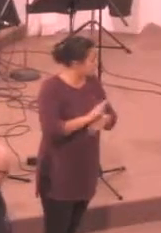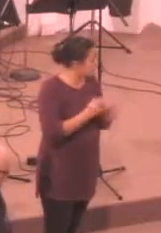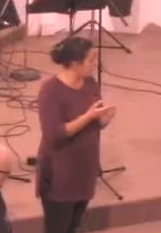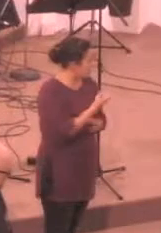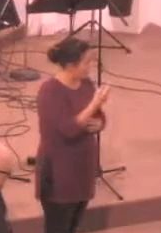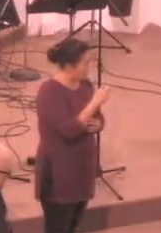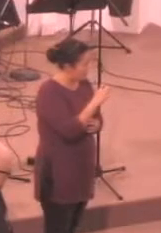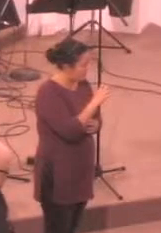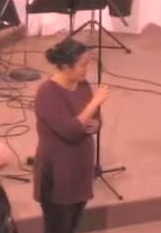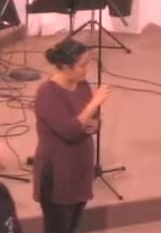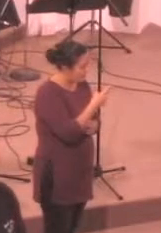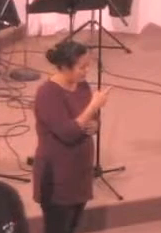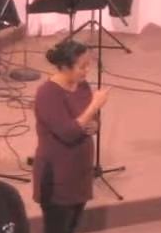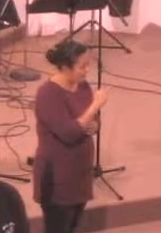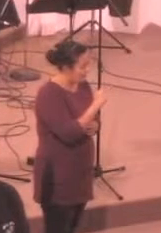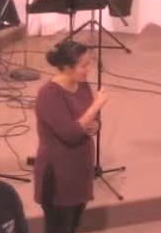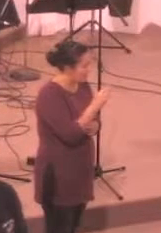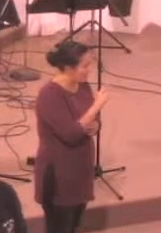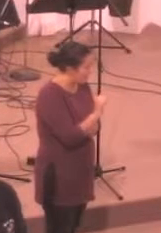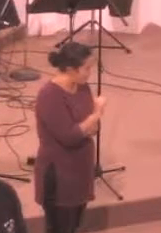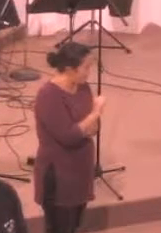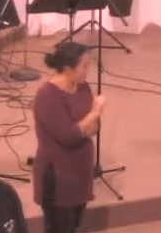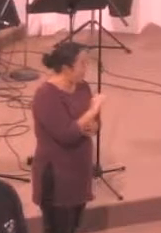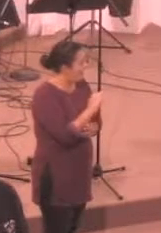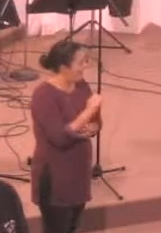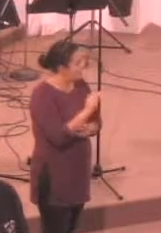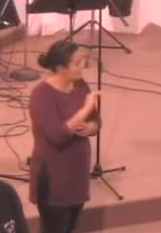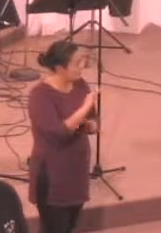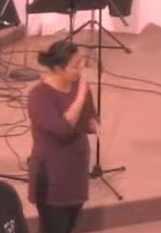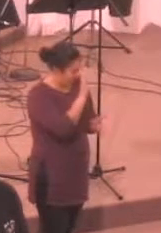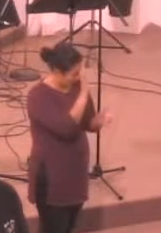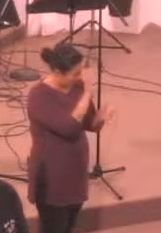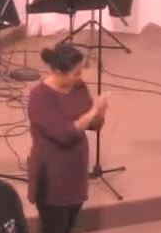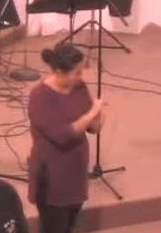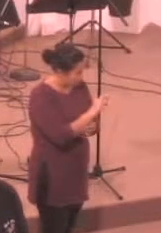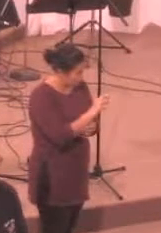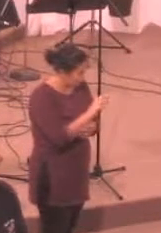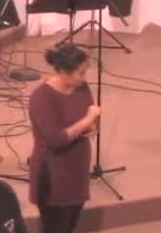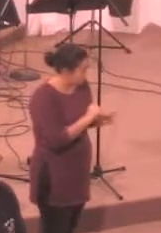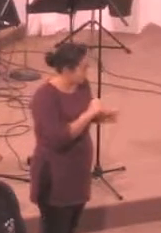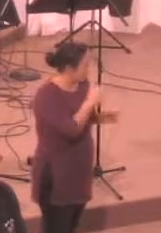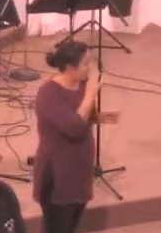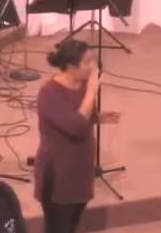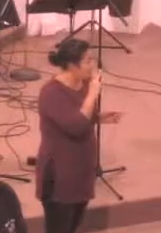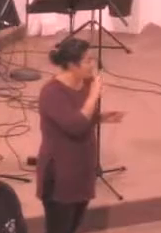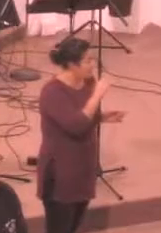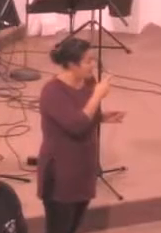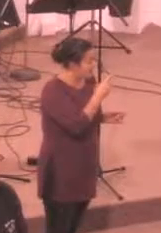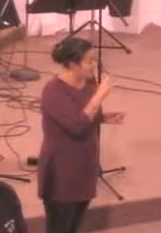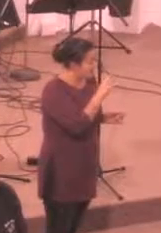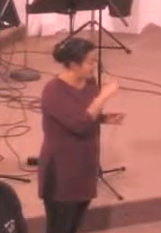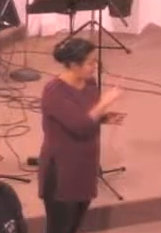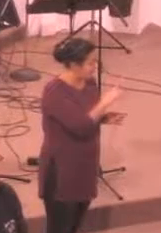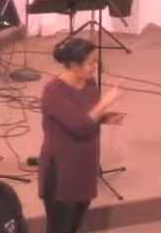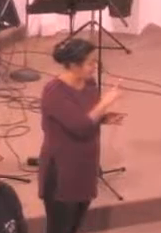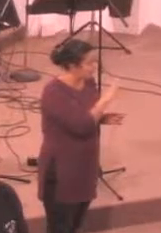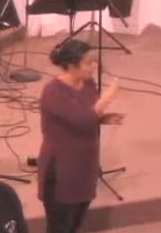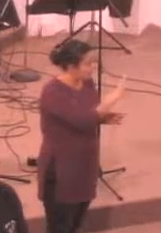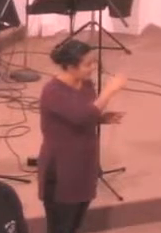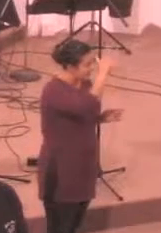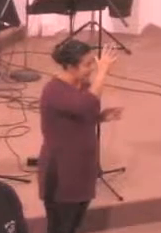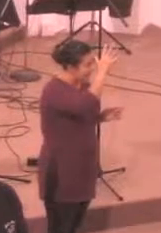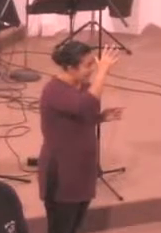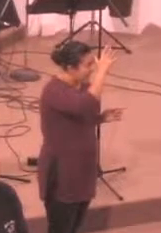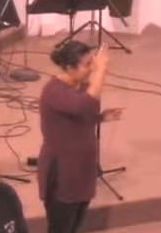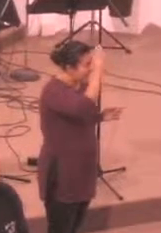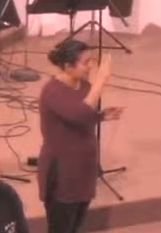was it Thursday? And it's kind of a freak accident and stuff, what happened with him and stuff. So if you just pray